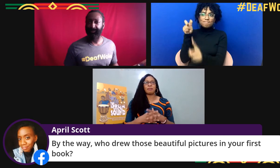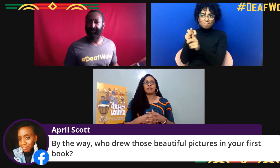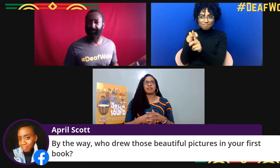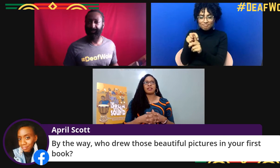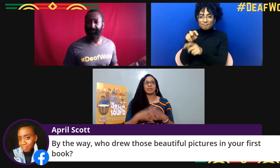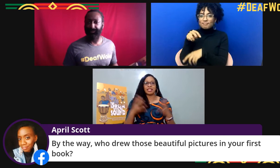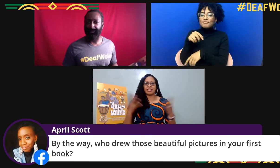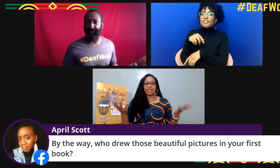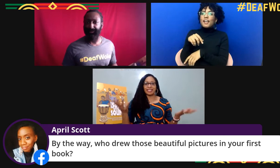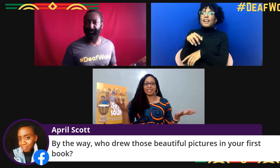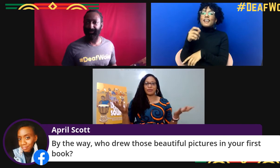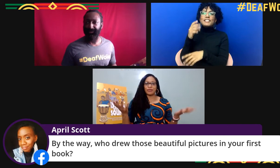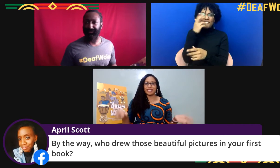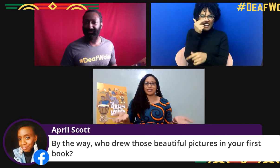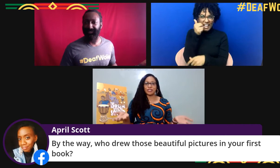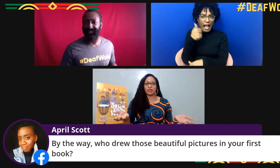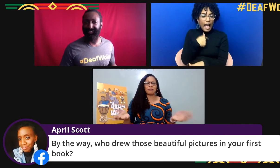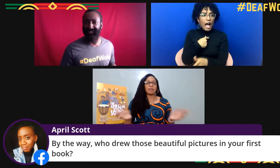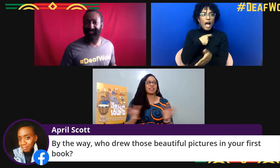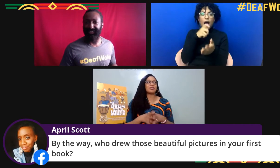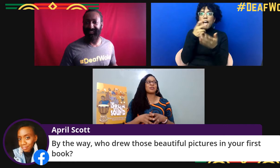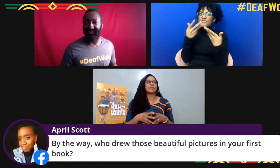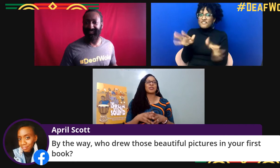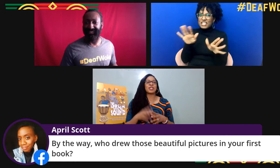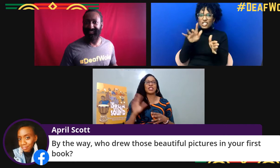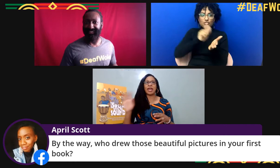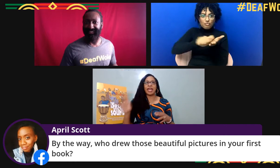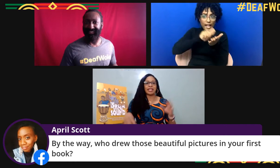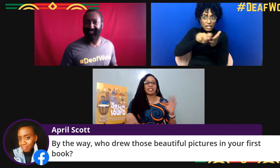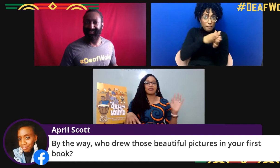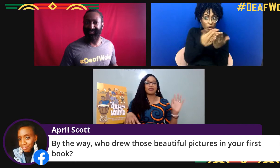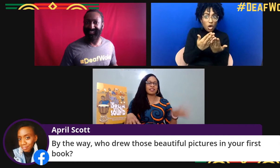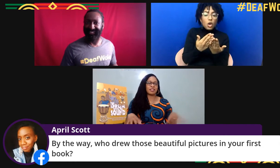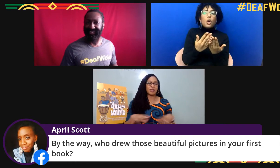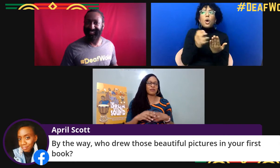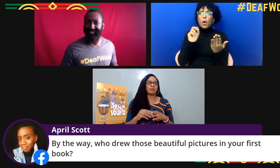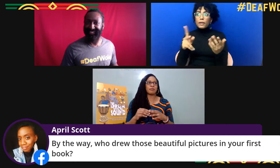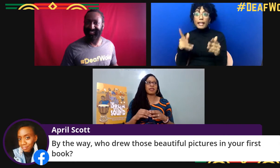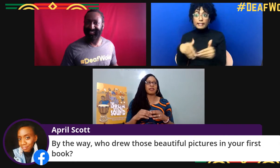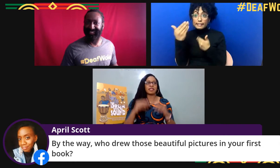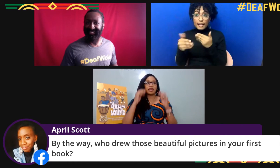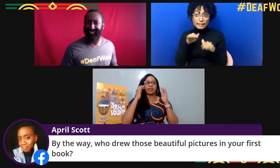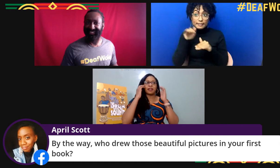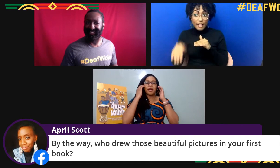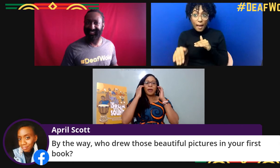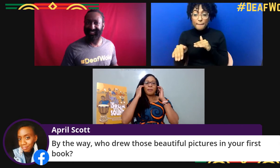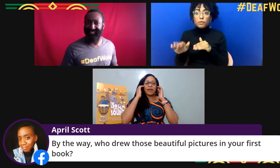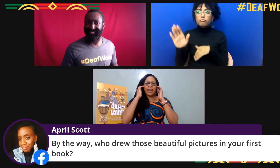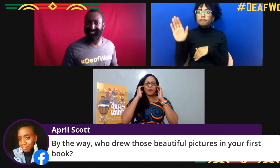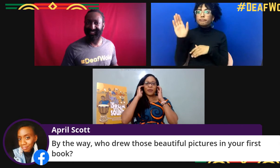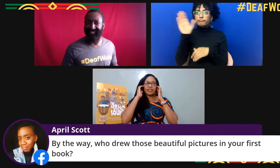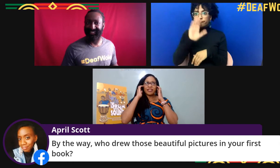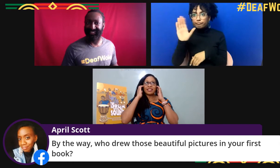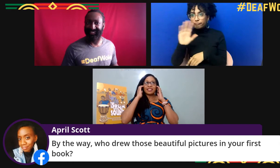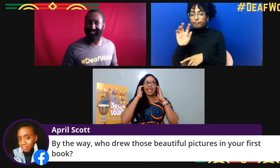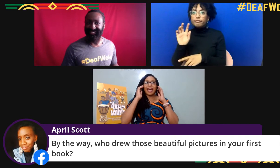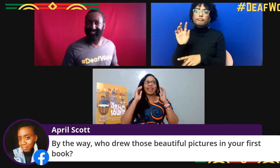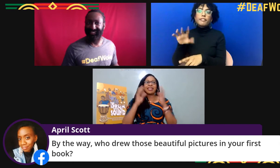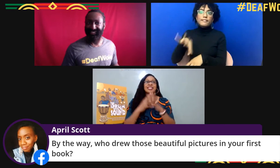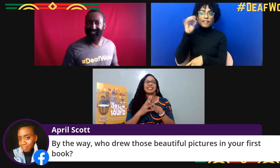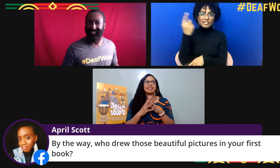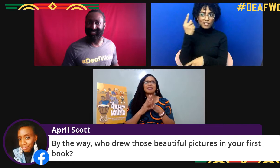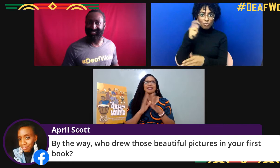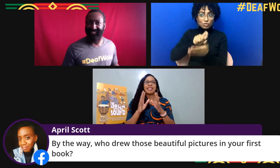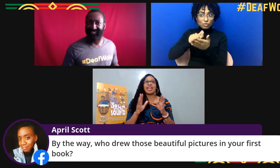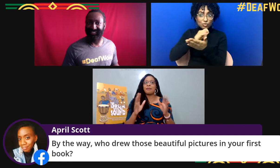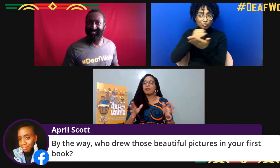finished writing the book, I was thinking, okay, I need someone to illustrate the pictures. So I asked a few people here and there. But